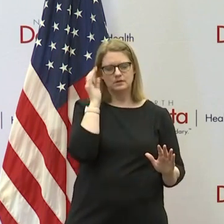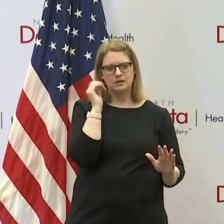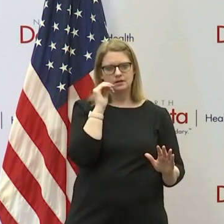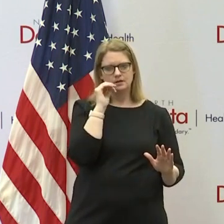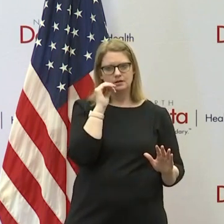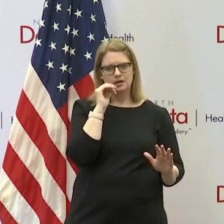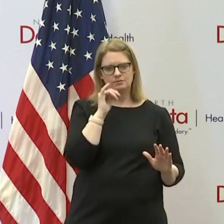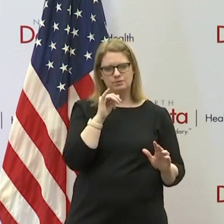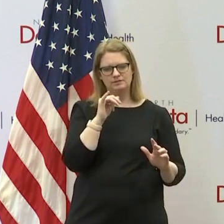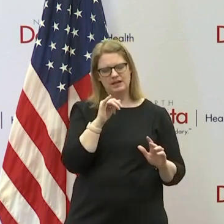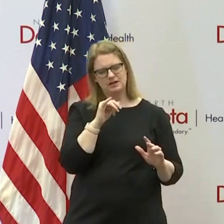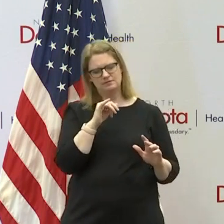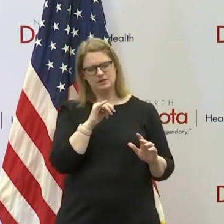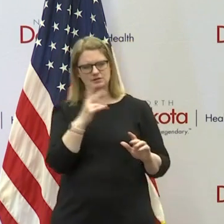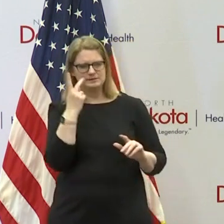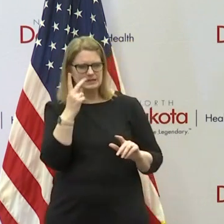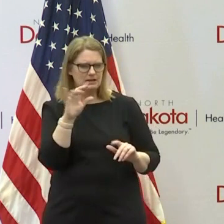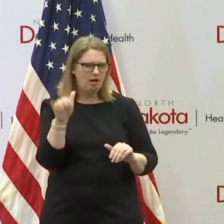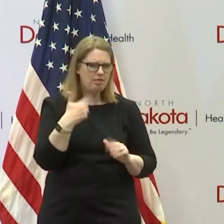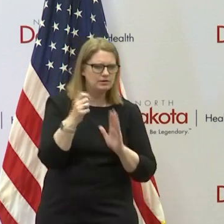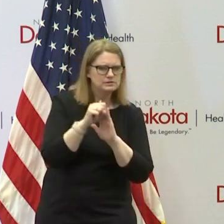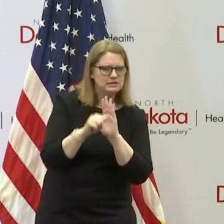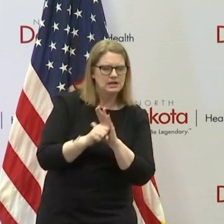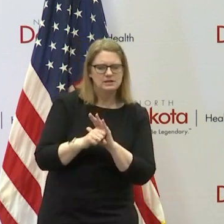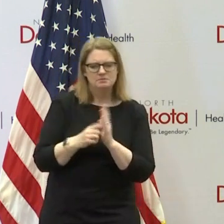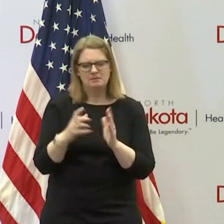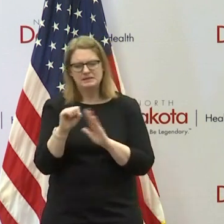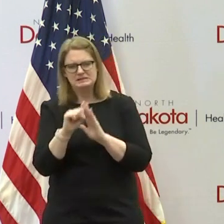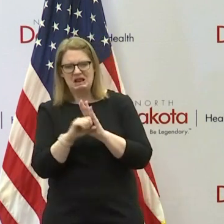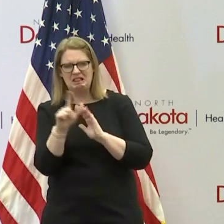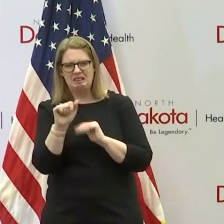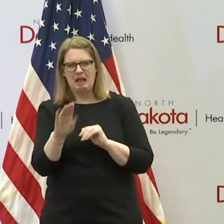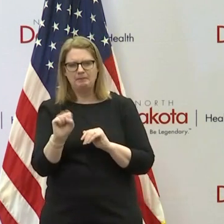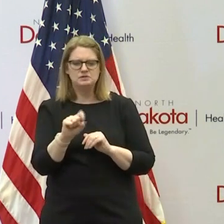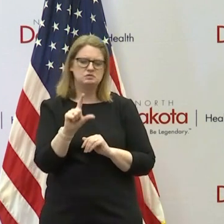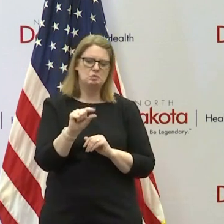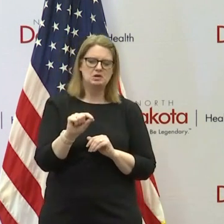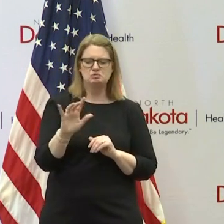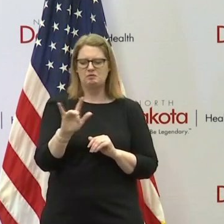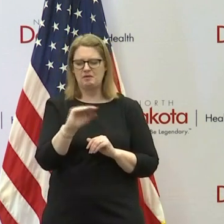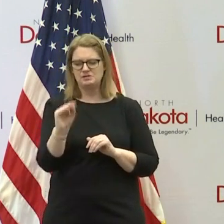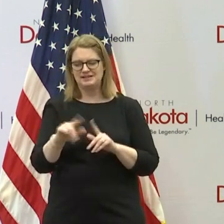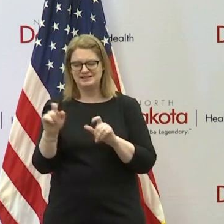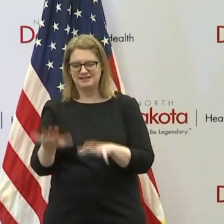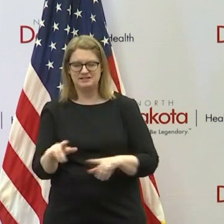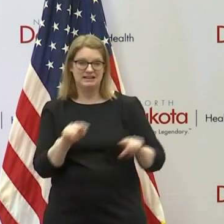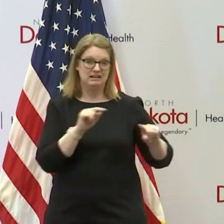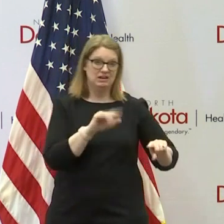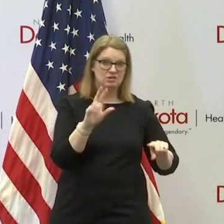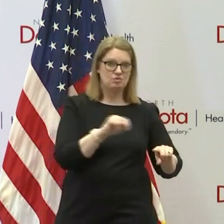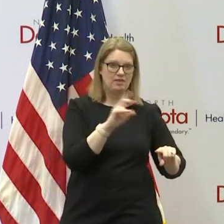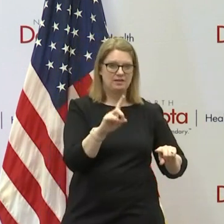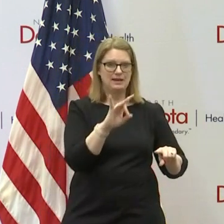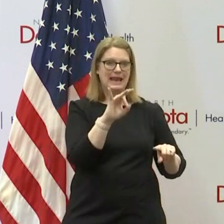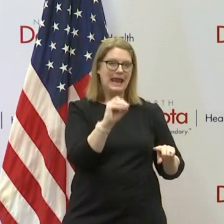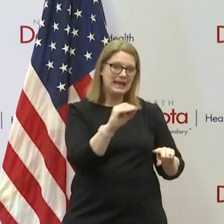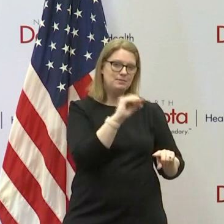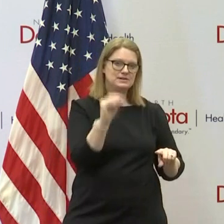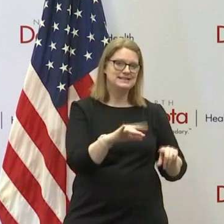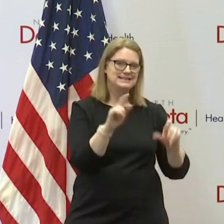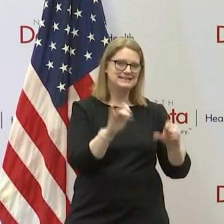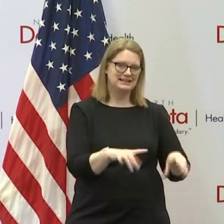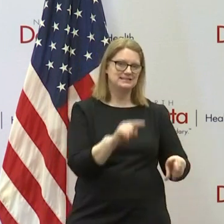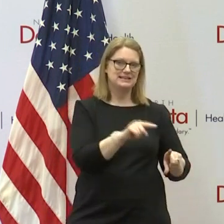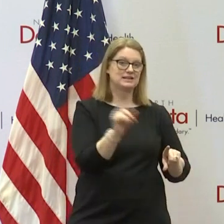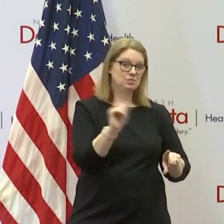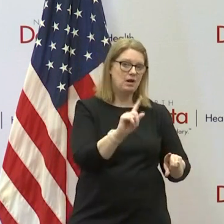We've looked at some other states, and state labs might be doing 20 to 25% of the testing. In North Dakota, about 80% of the testings come